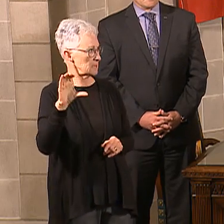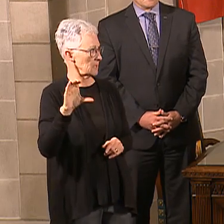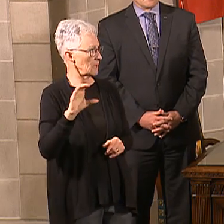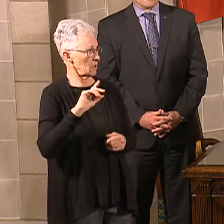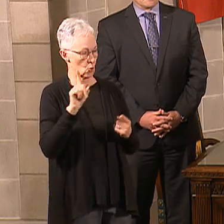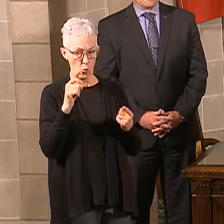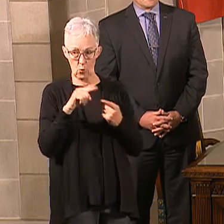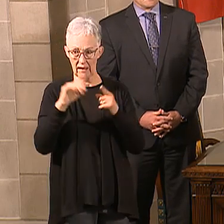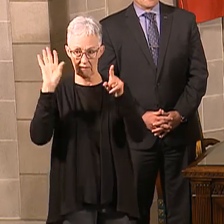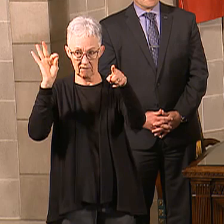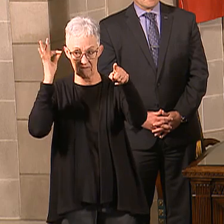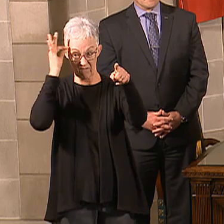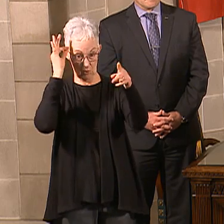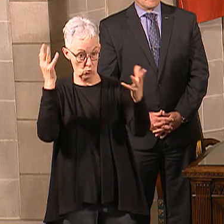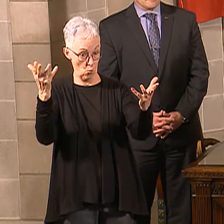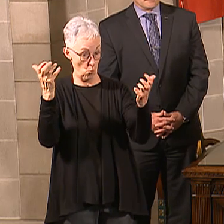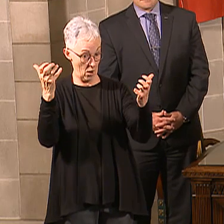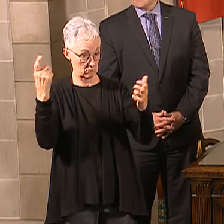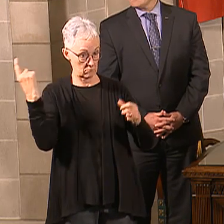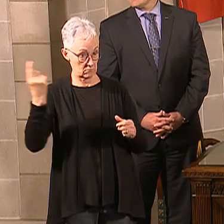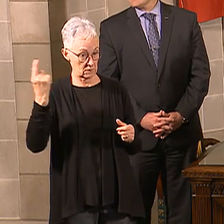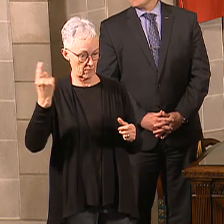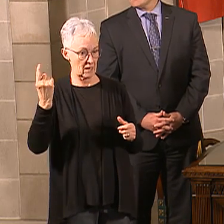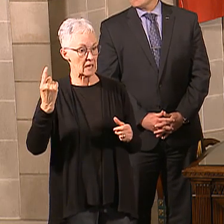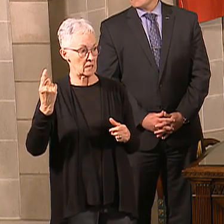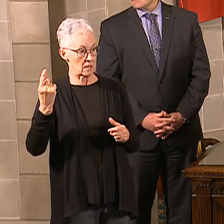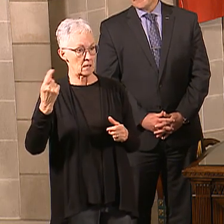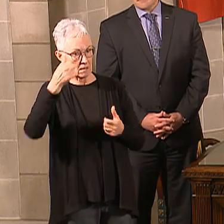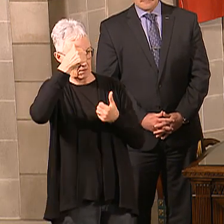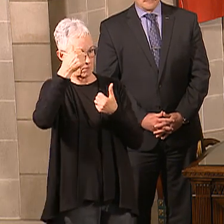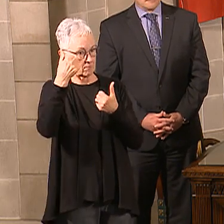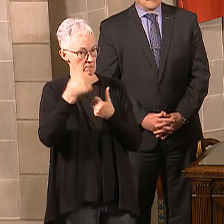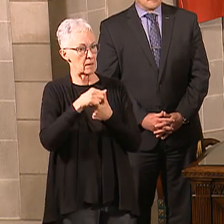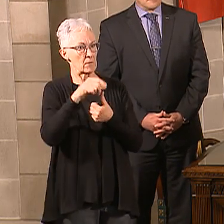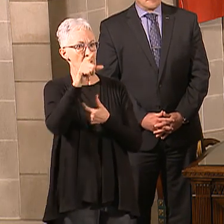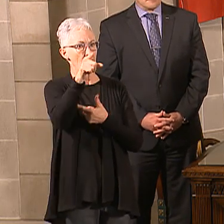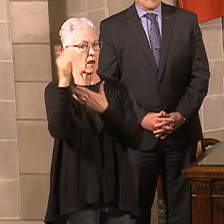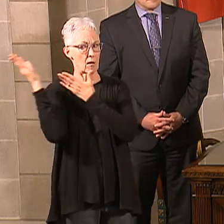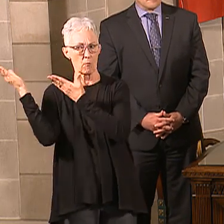come to us. Recall when they were bringing back people from Hubei